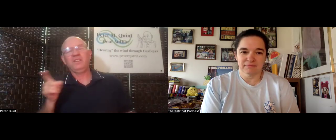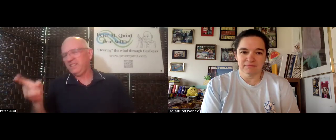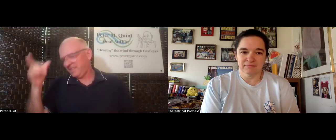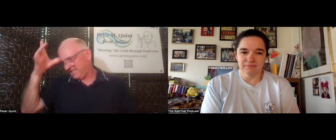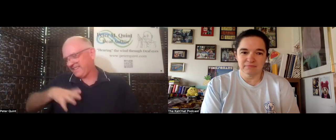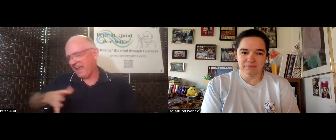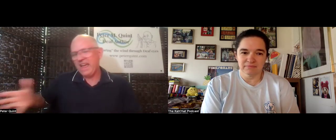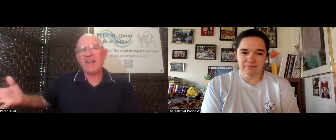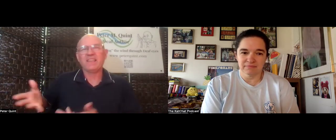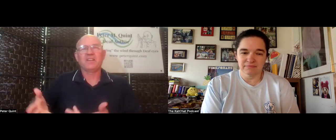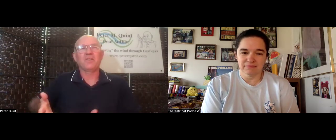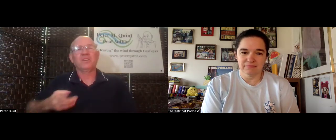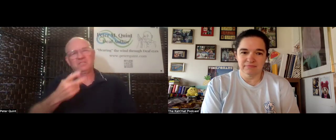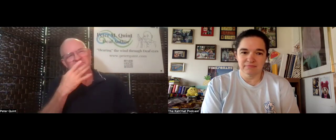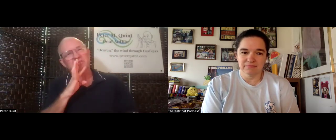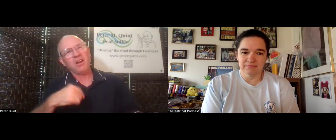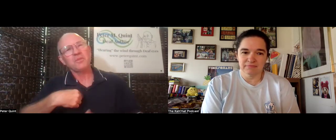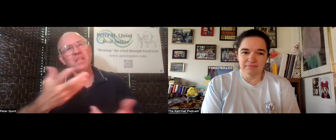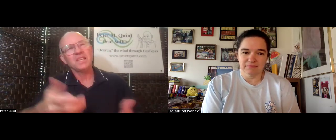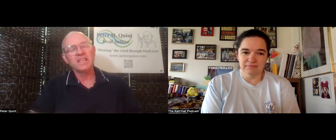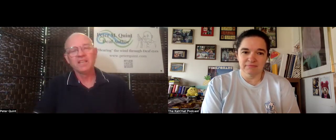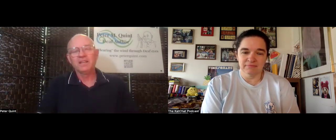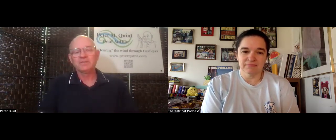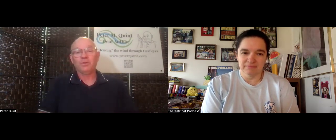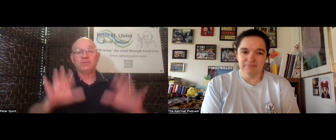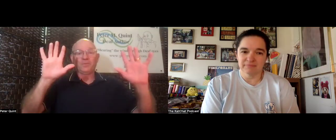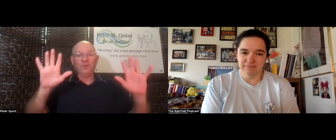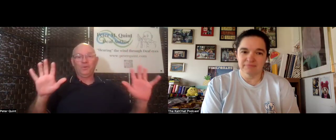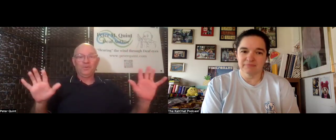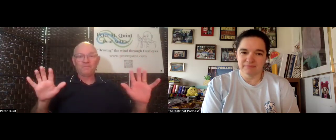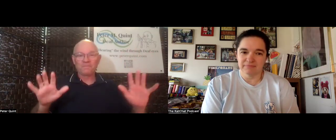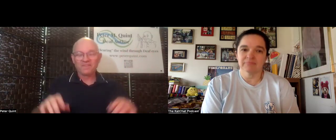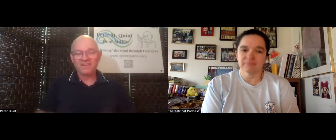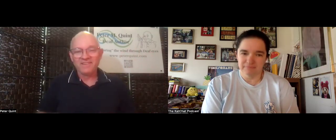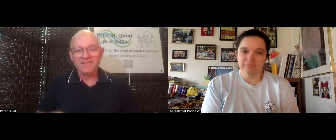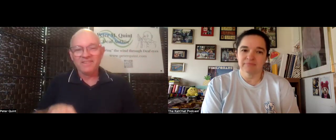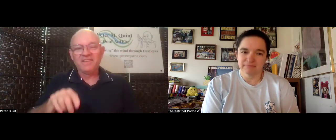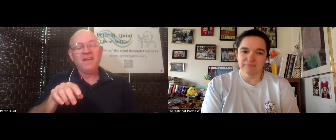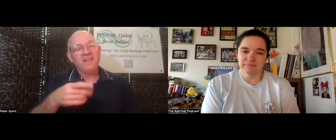why do you need this guy here? Talk to me. So I was like, whoa,